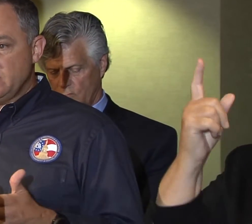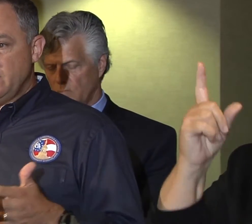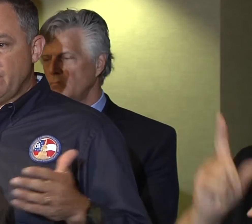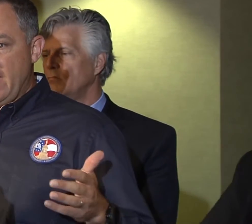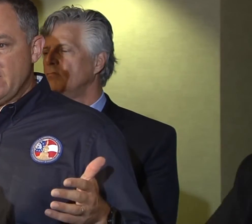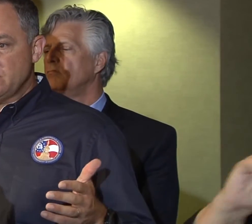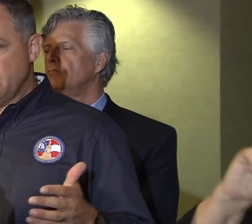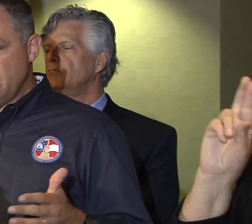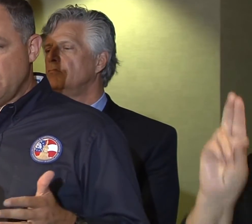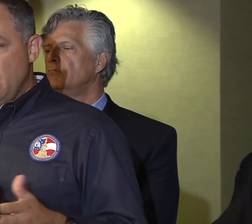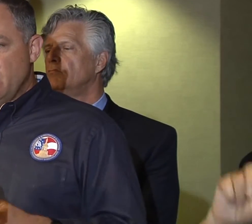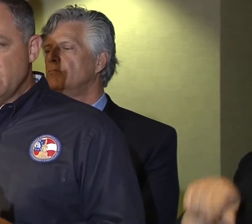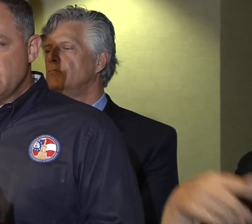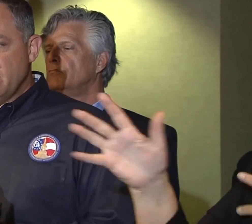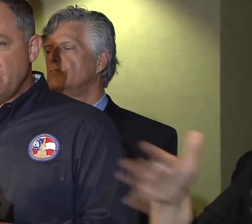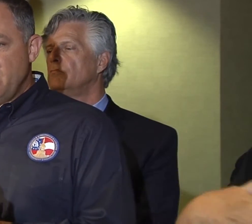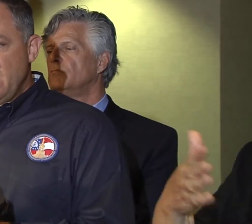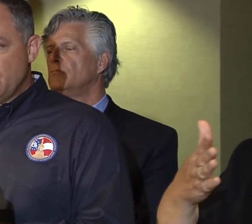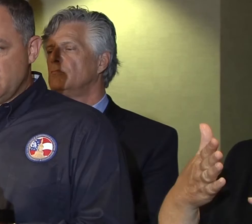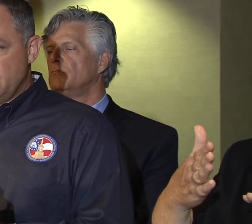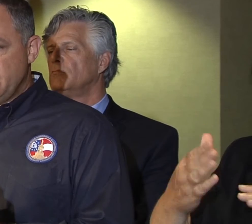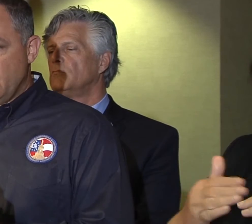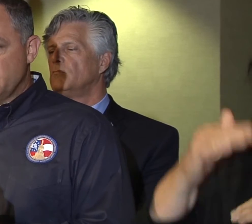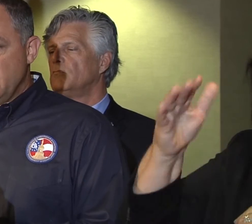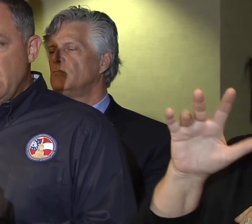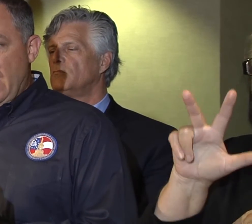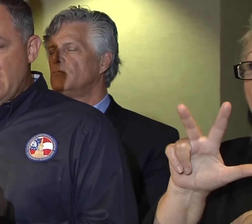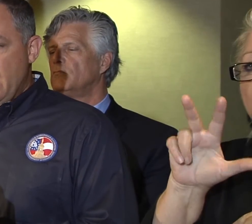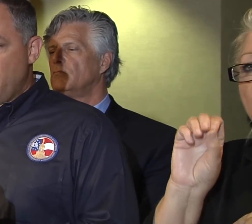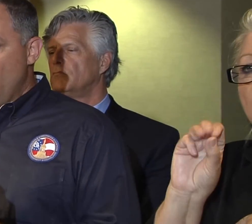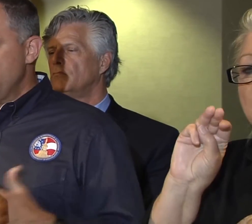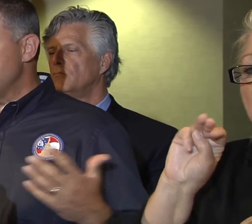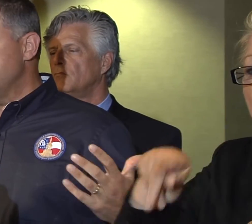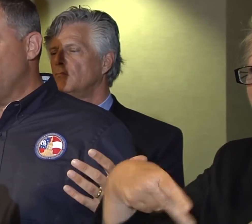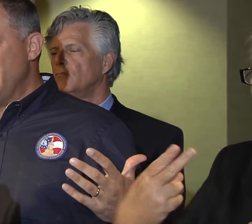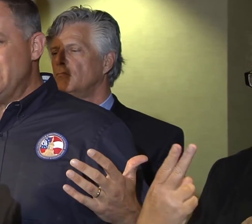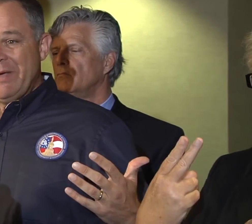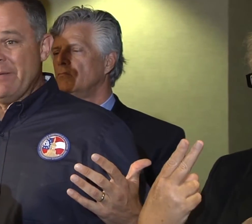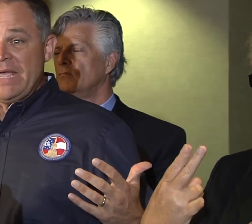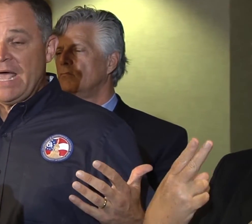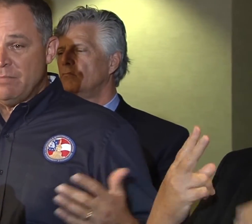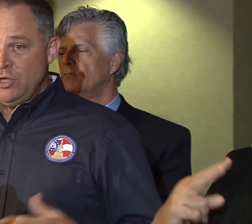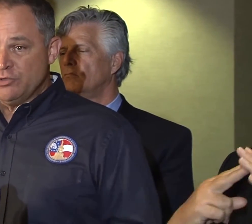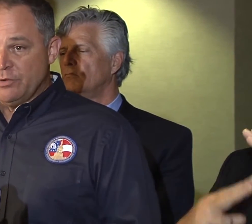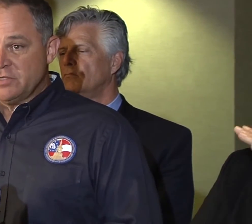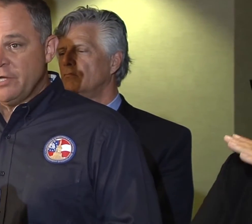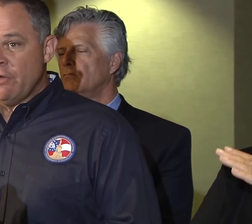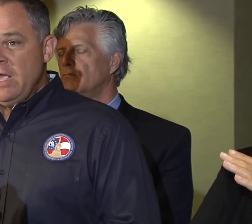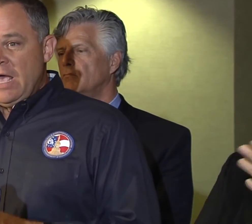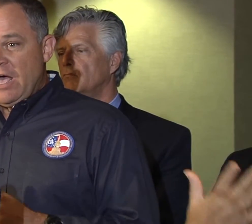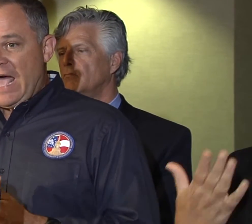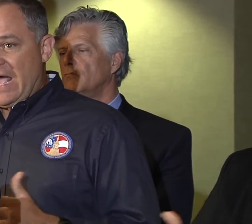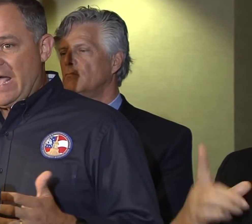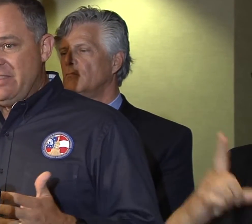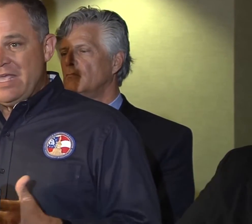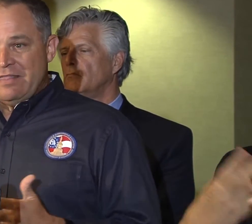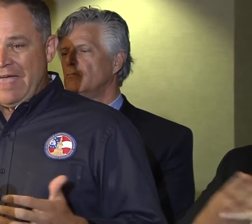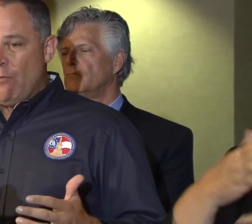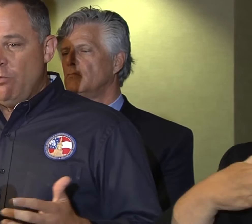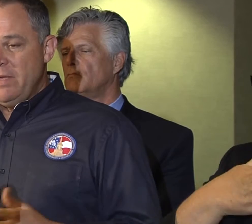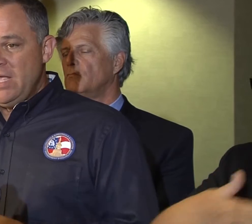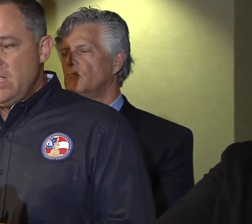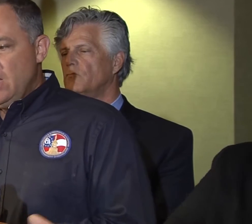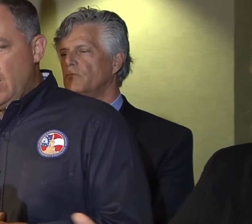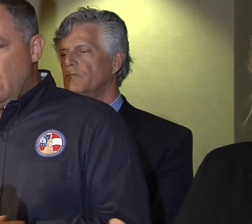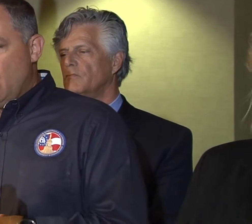is simply as the vehicles themselves. At that point, the bridge may or may not be usable. So I think